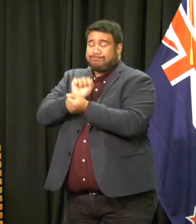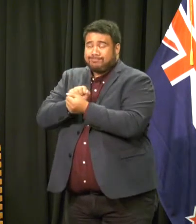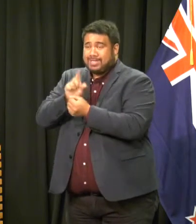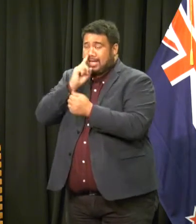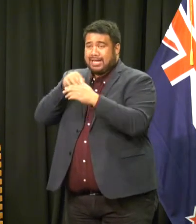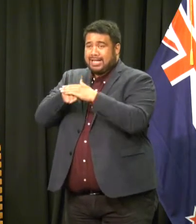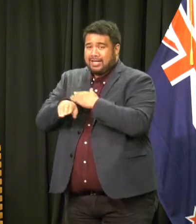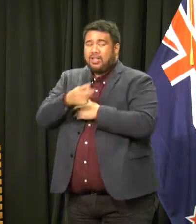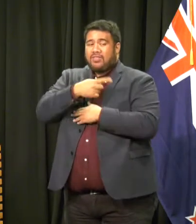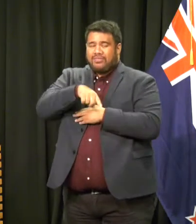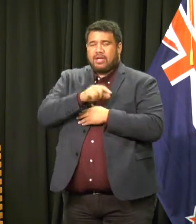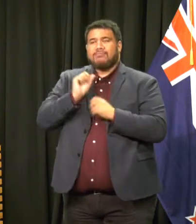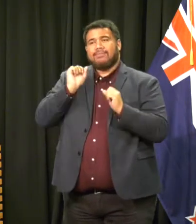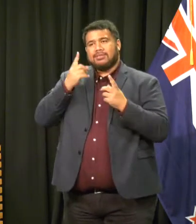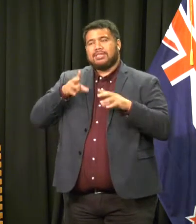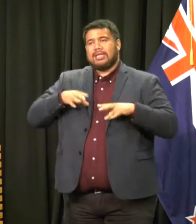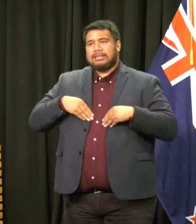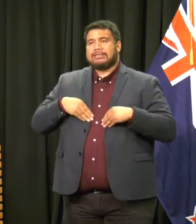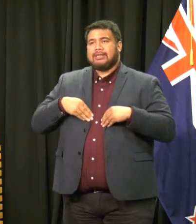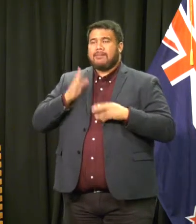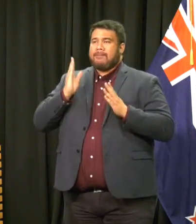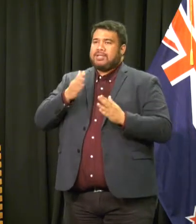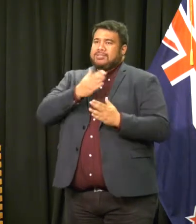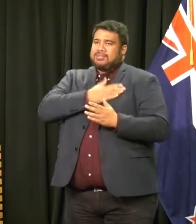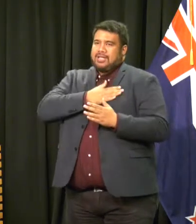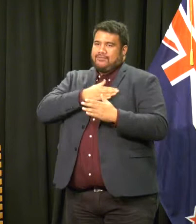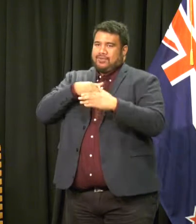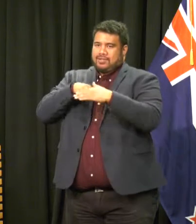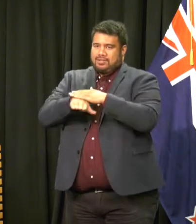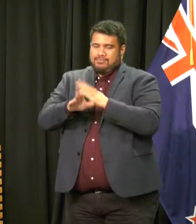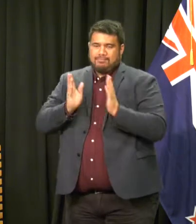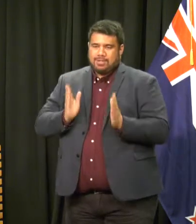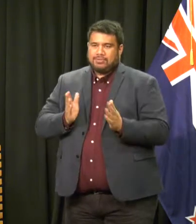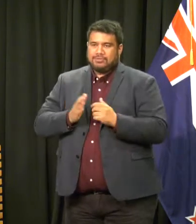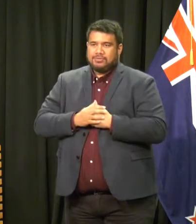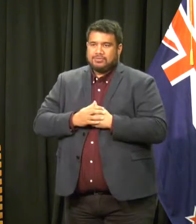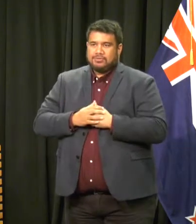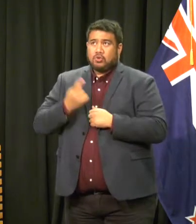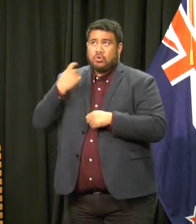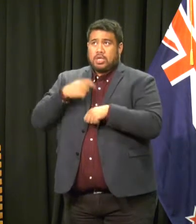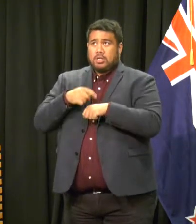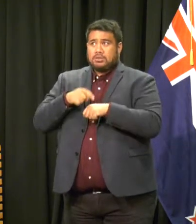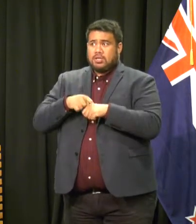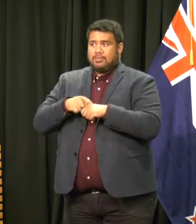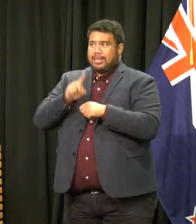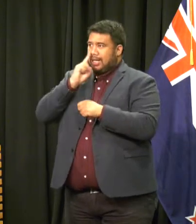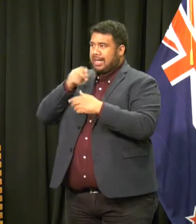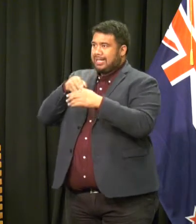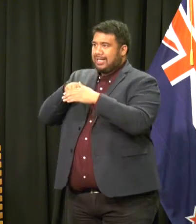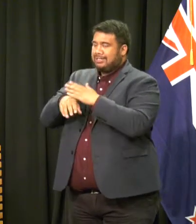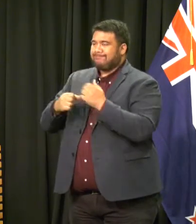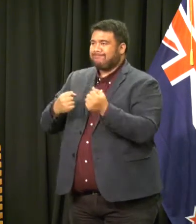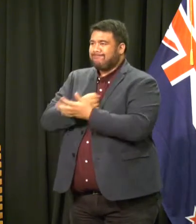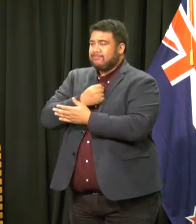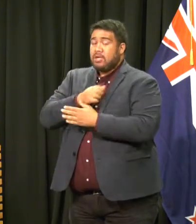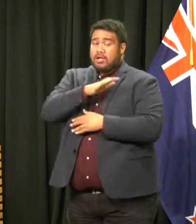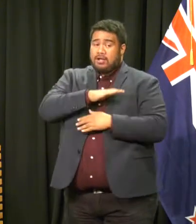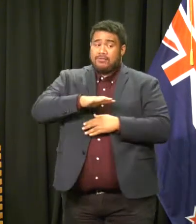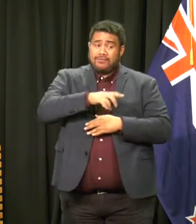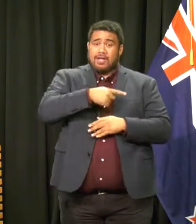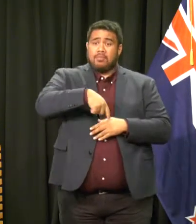absolutely understood that it needed to be a safe re-entry. So I found the families to be incredibly accommodating of